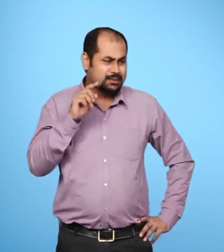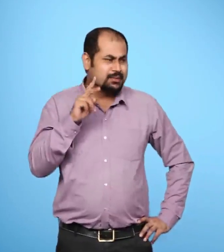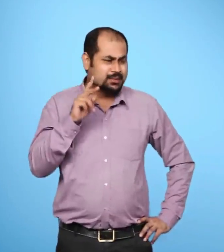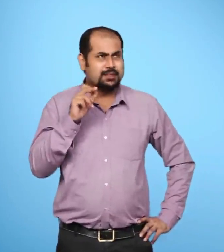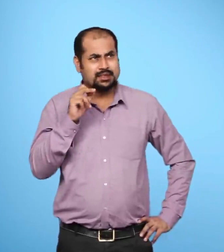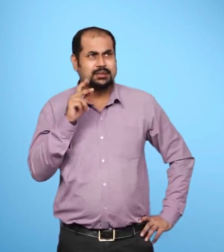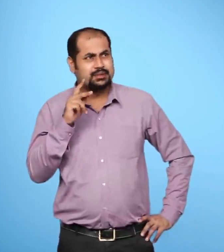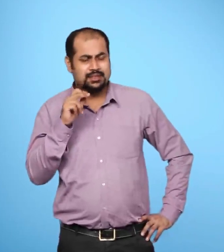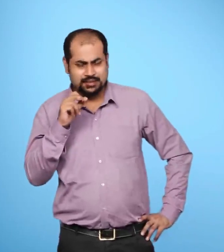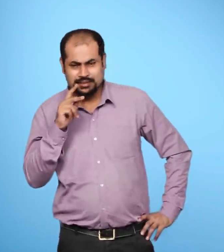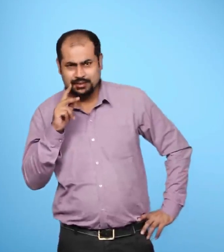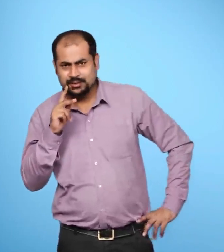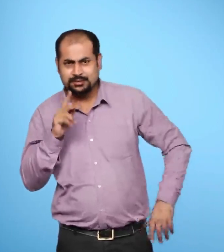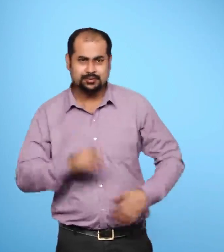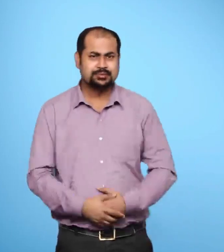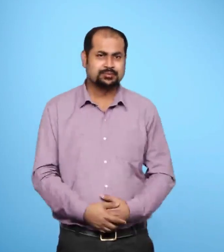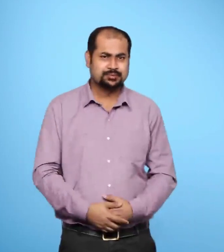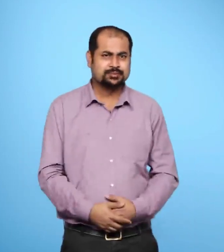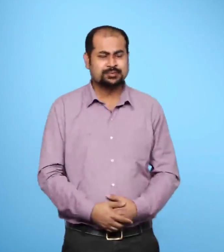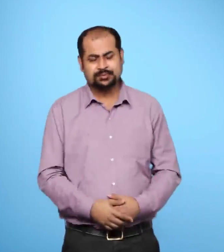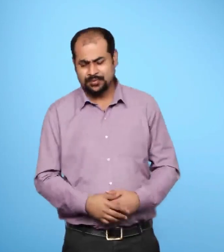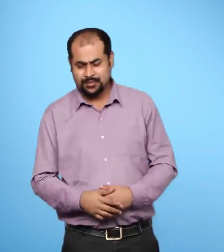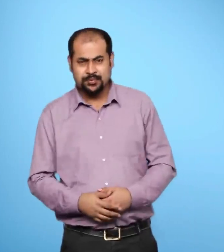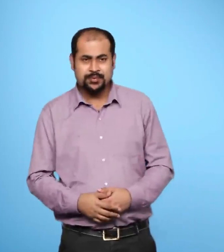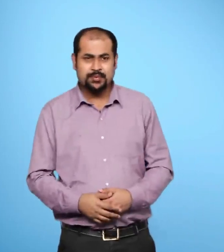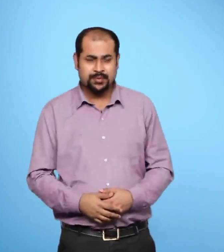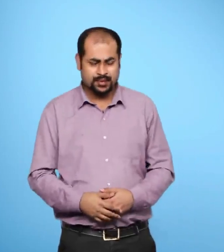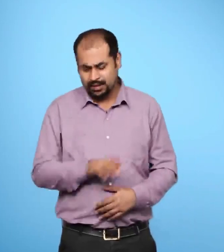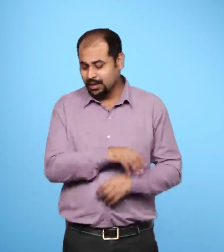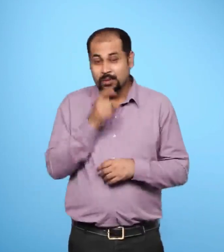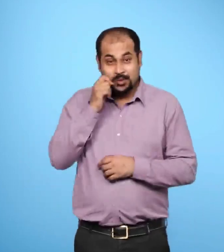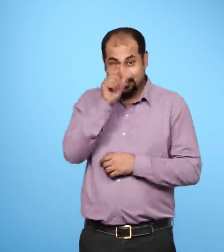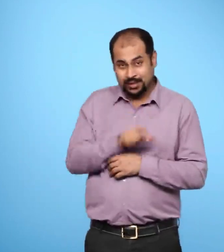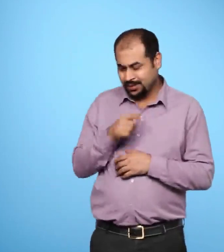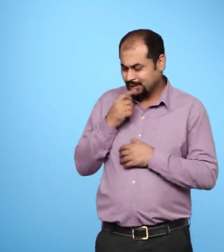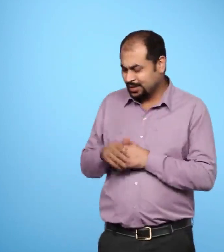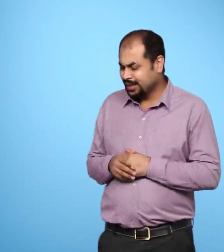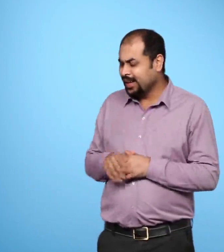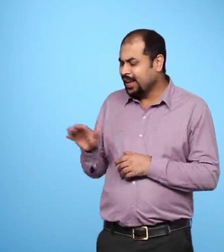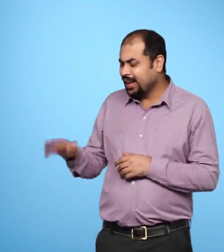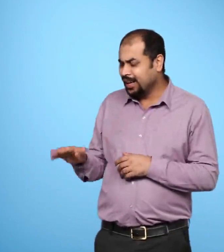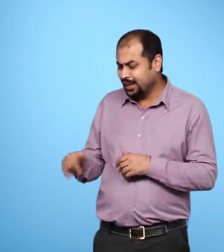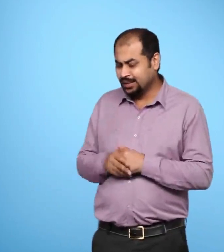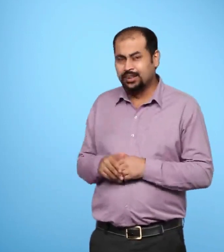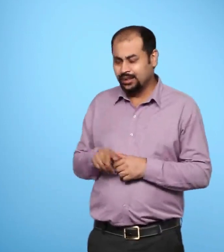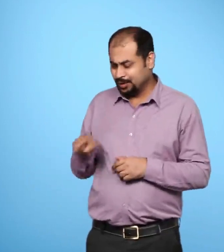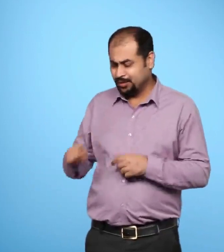Okay, uncle, if... And uncle saying, Hey, just tell me, how